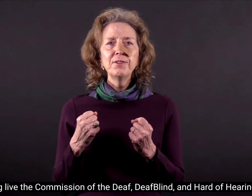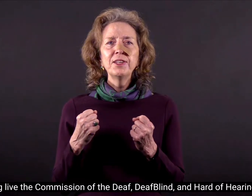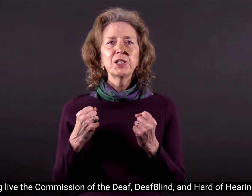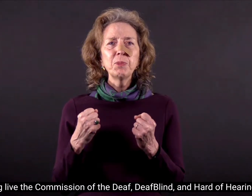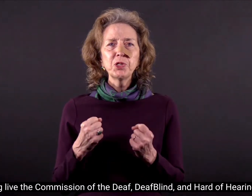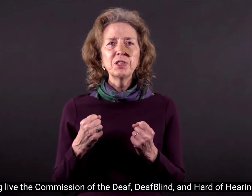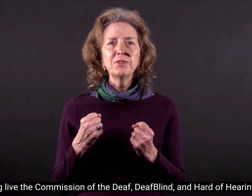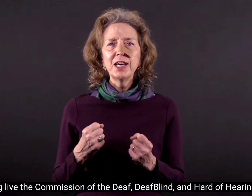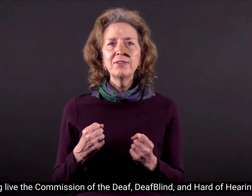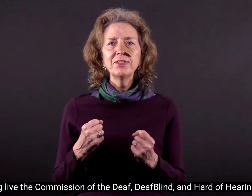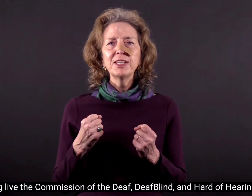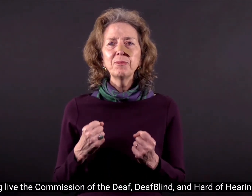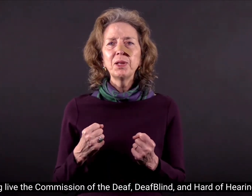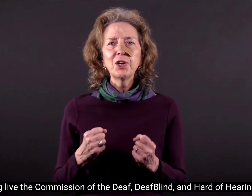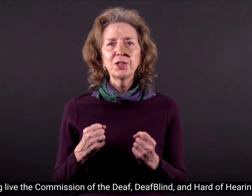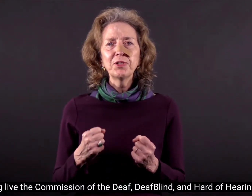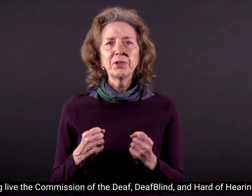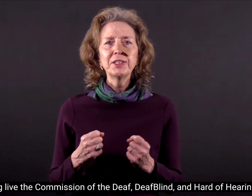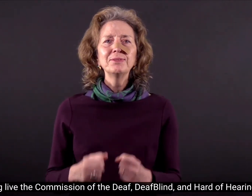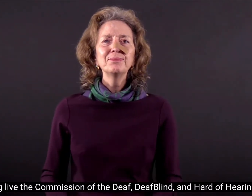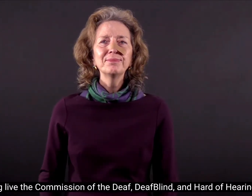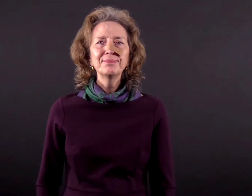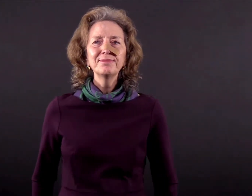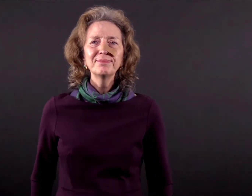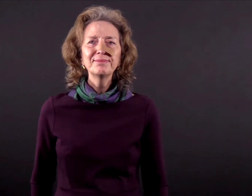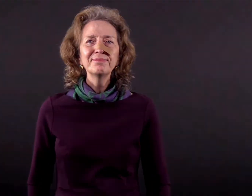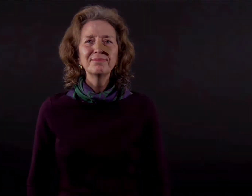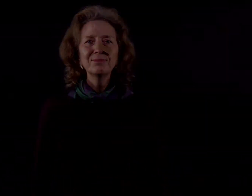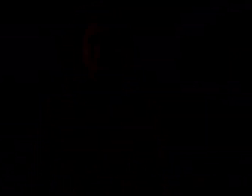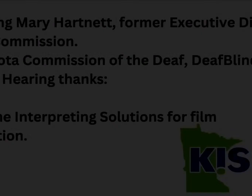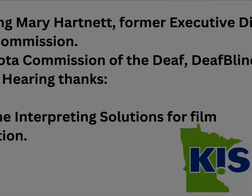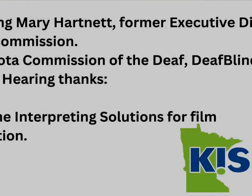Long live the Commission of Deaf, and Hard of Hearing.